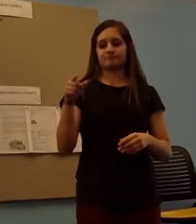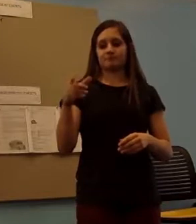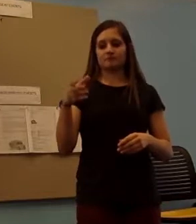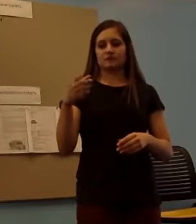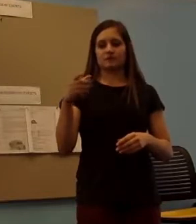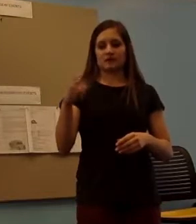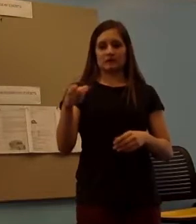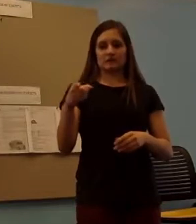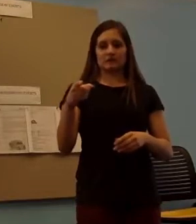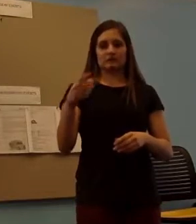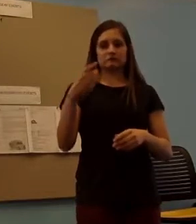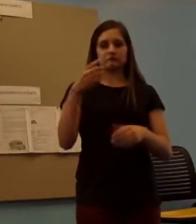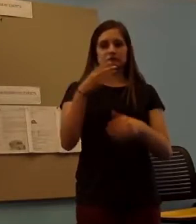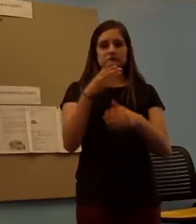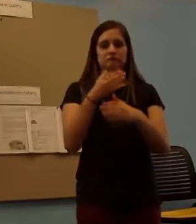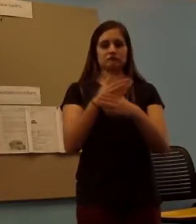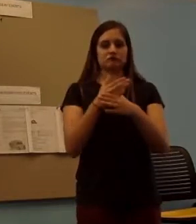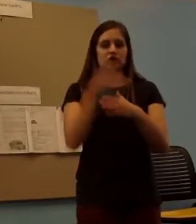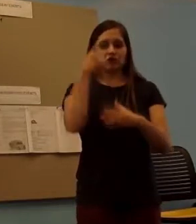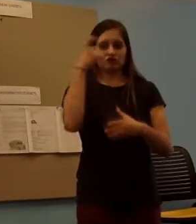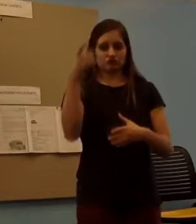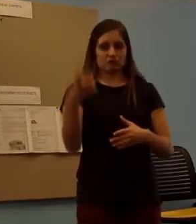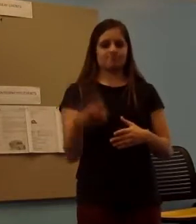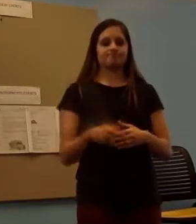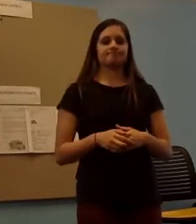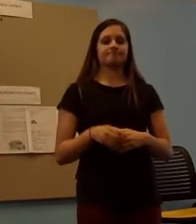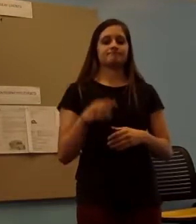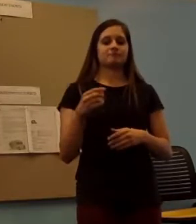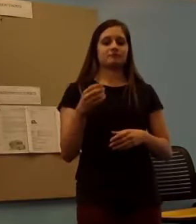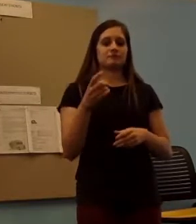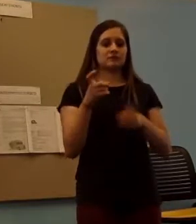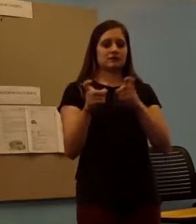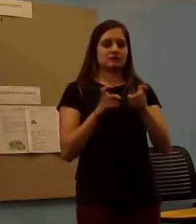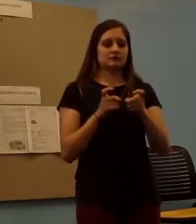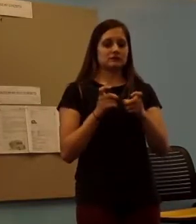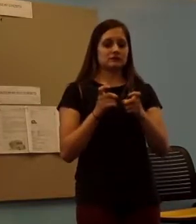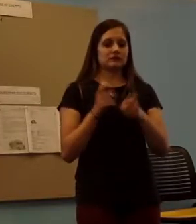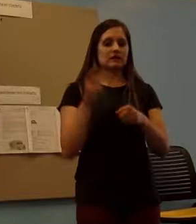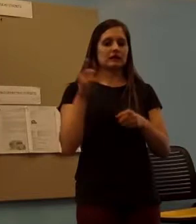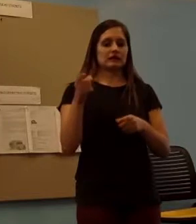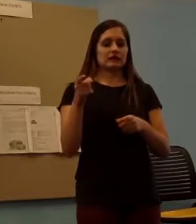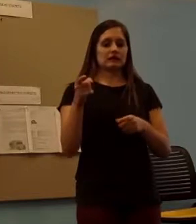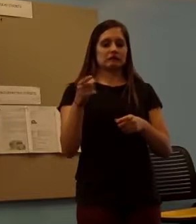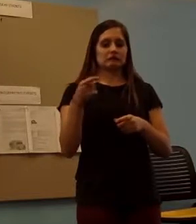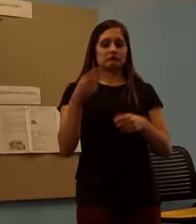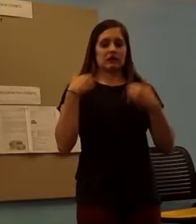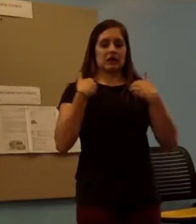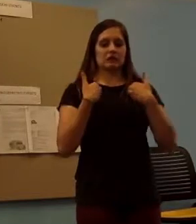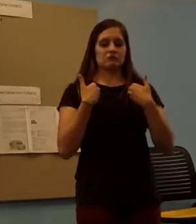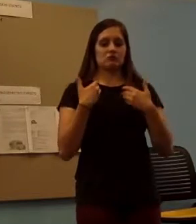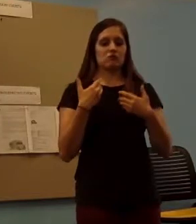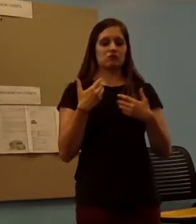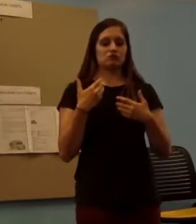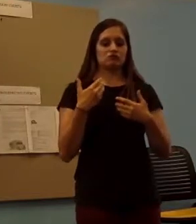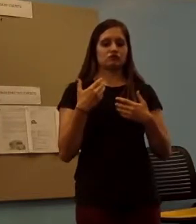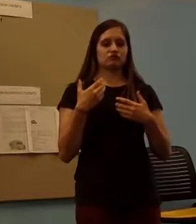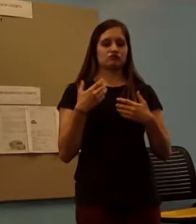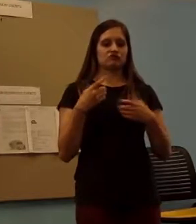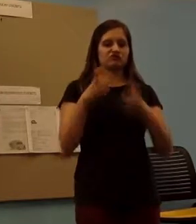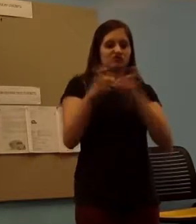dream, they overthrew the farm. Well, Old Major ends up passing away a couple of days